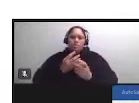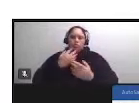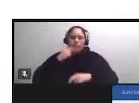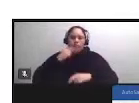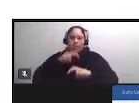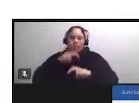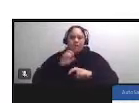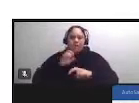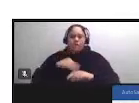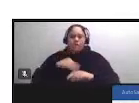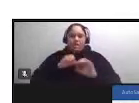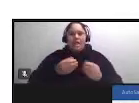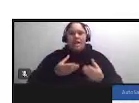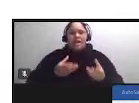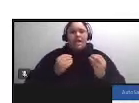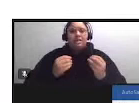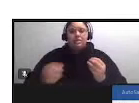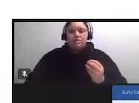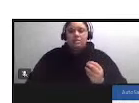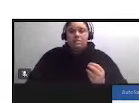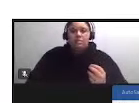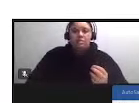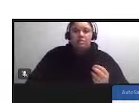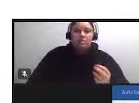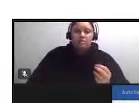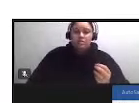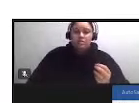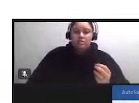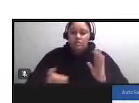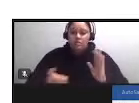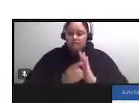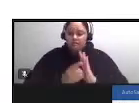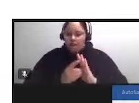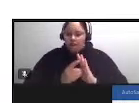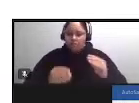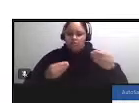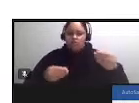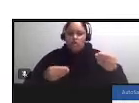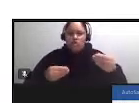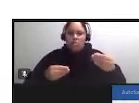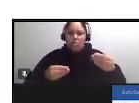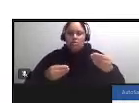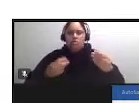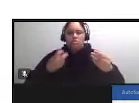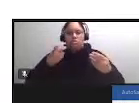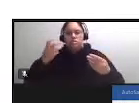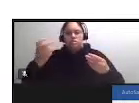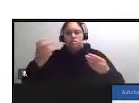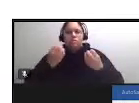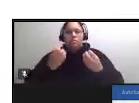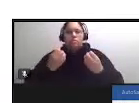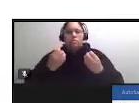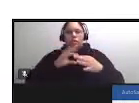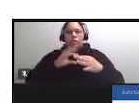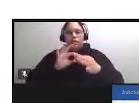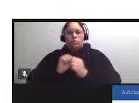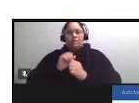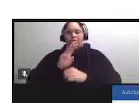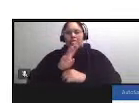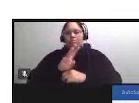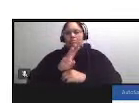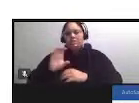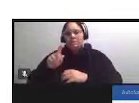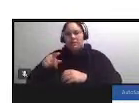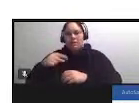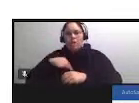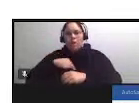can get tracking, develop a document that tracks the information that we need from WCPP, so